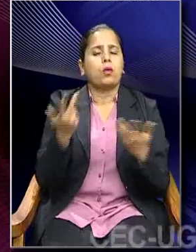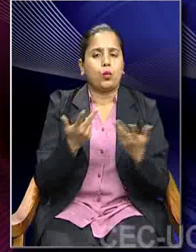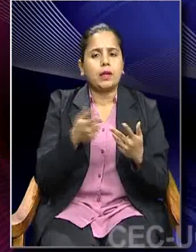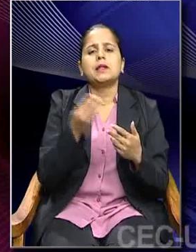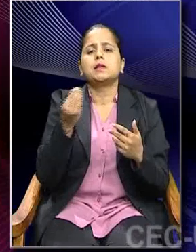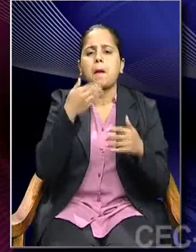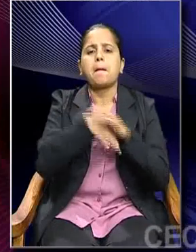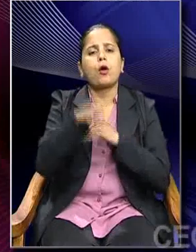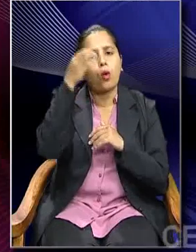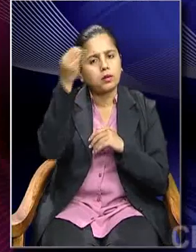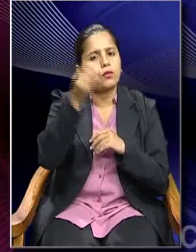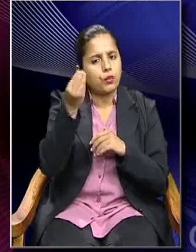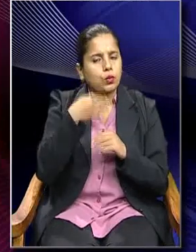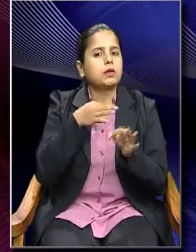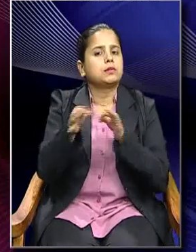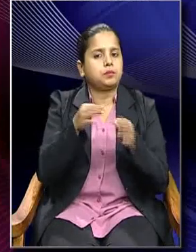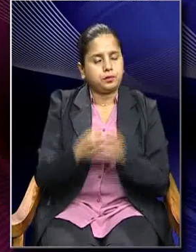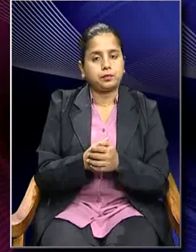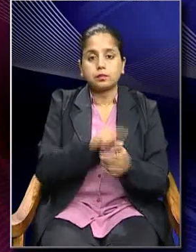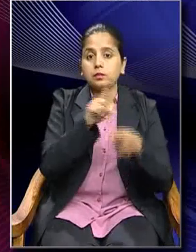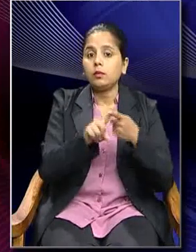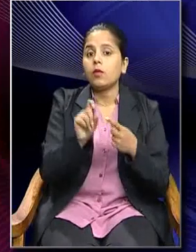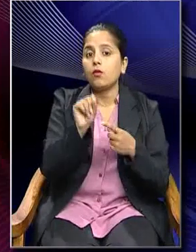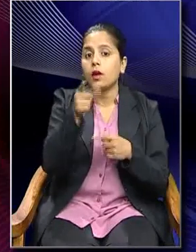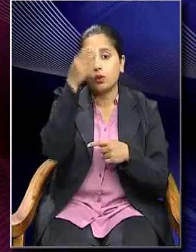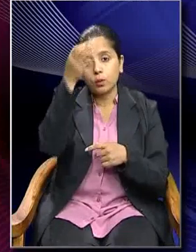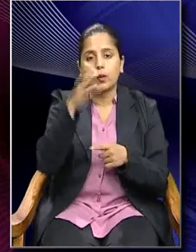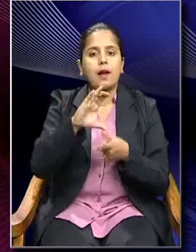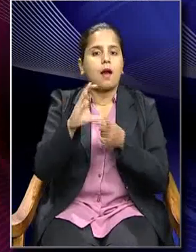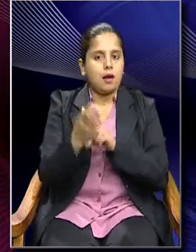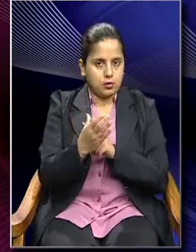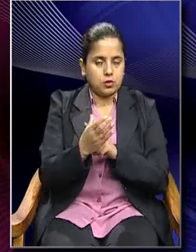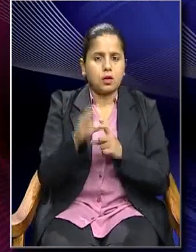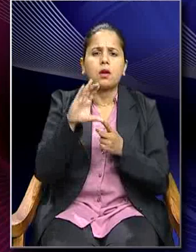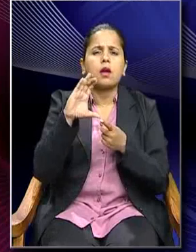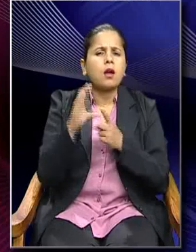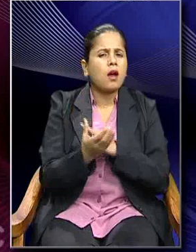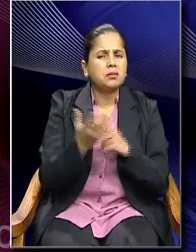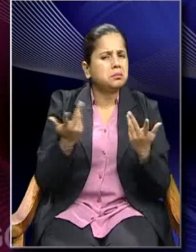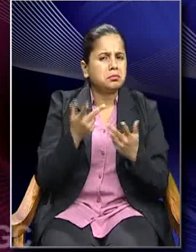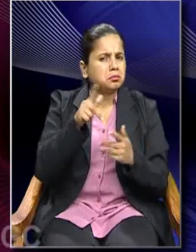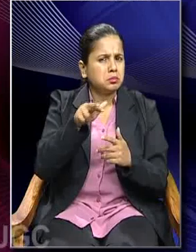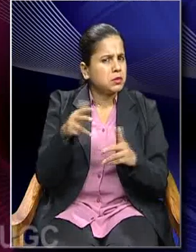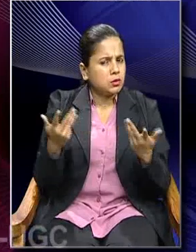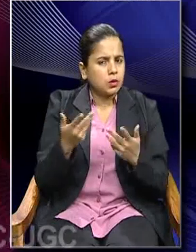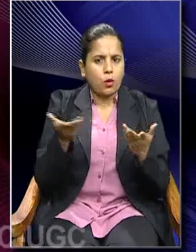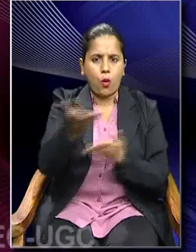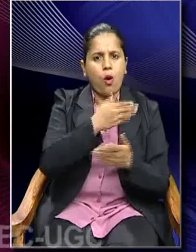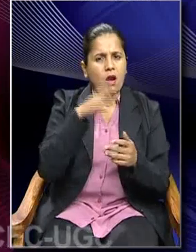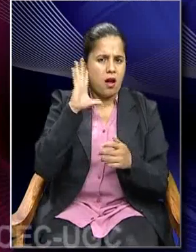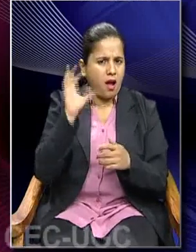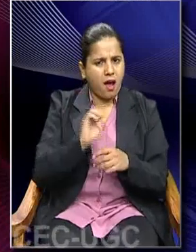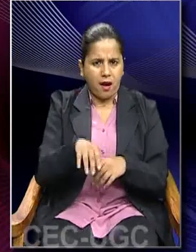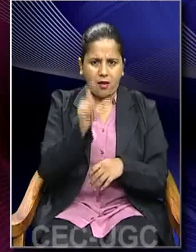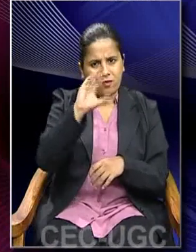the concepts. So the first concept is culture. Culture, what is culture? We have all heard the term